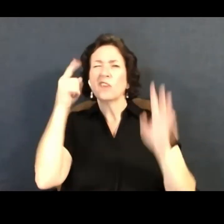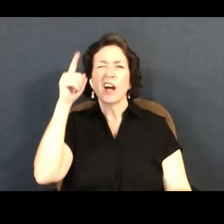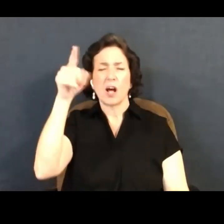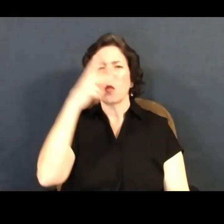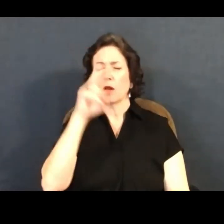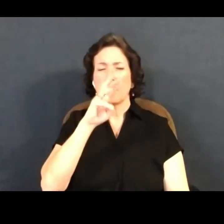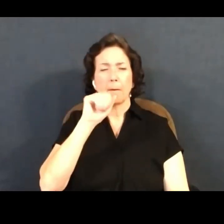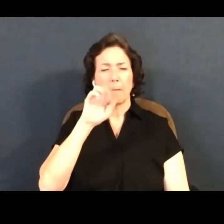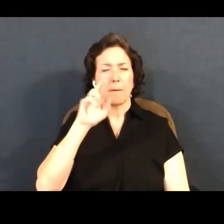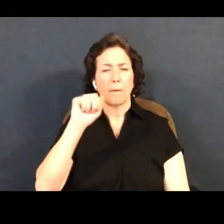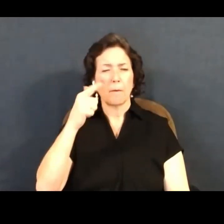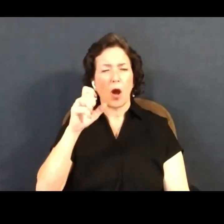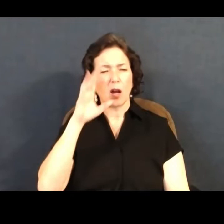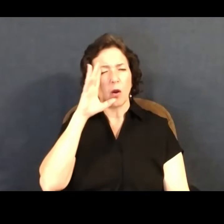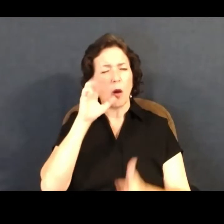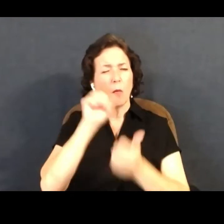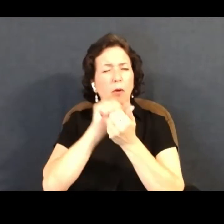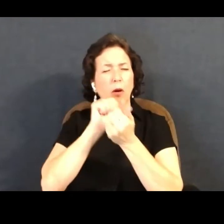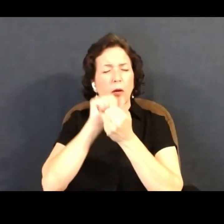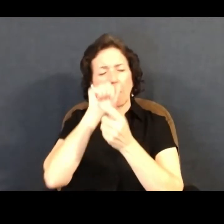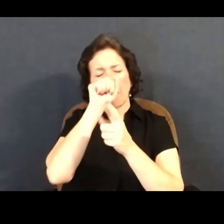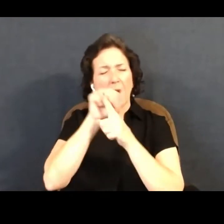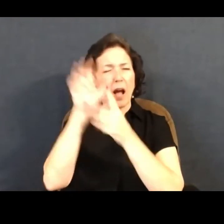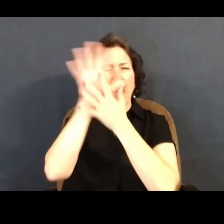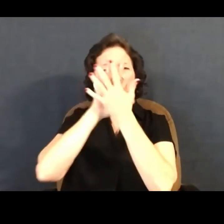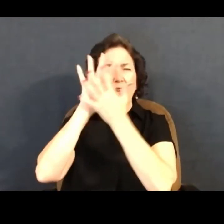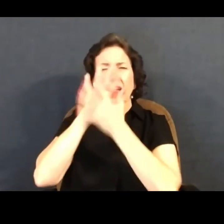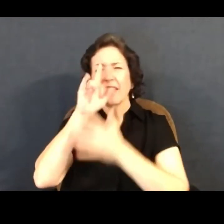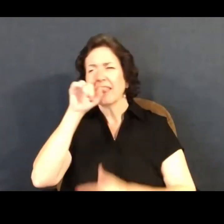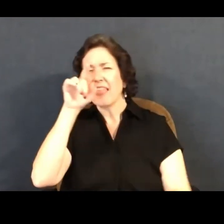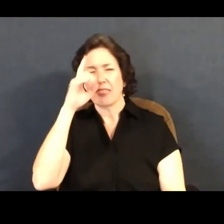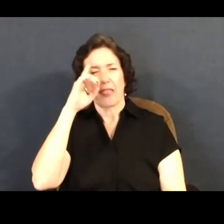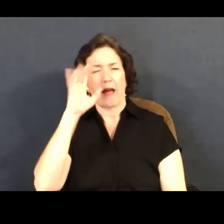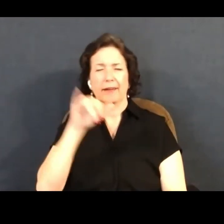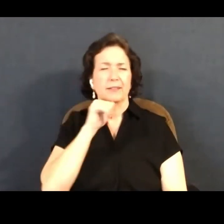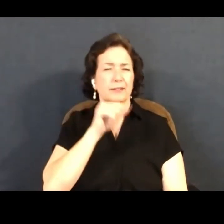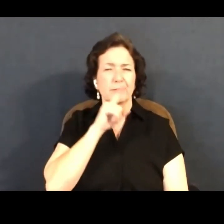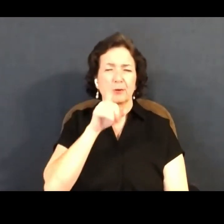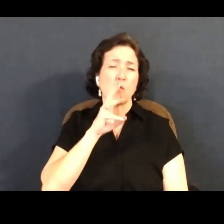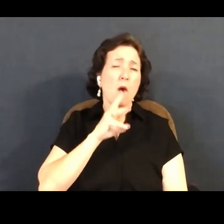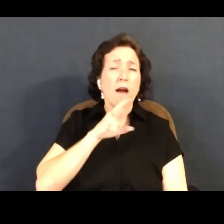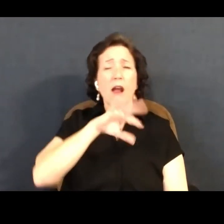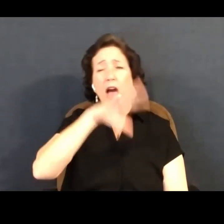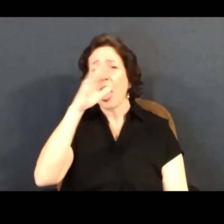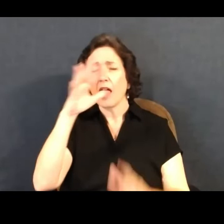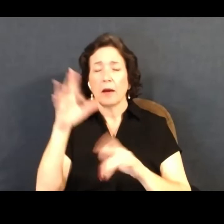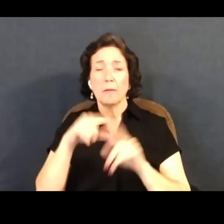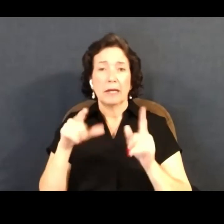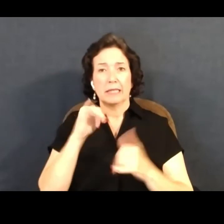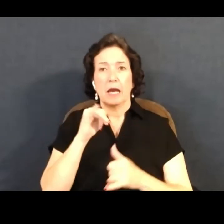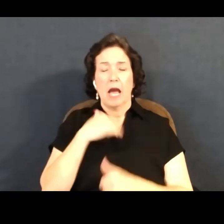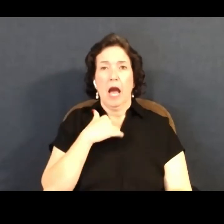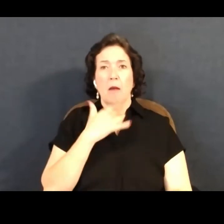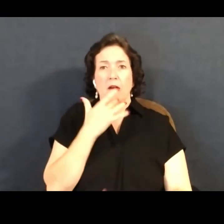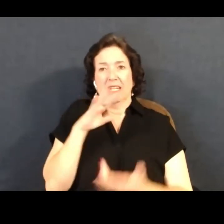of water trickling. Oh, and he was sure that it was just a mirage, but better to die in that illusion than